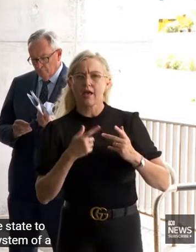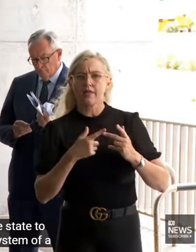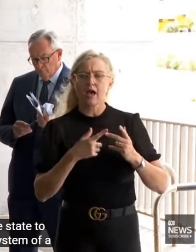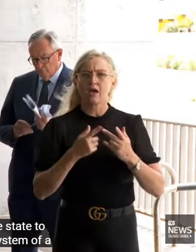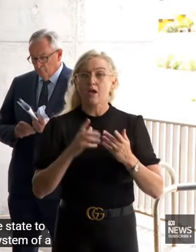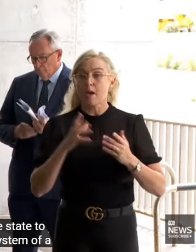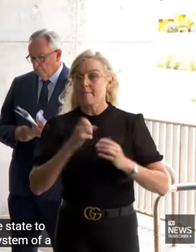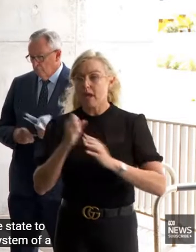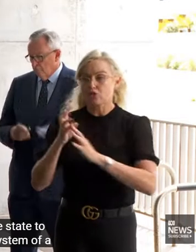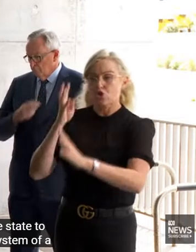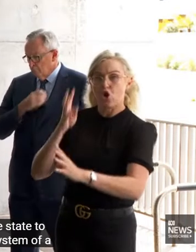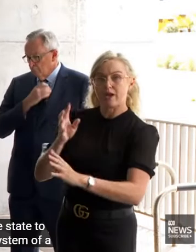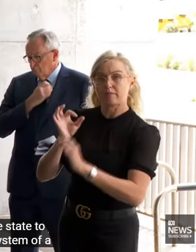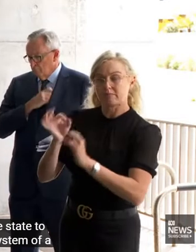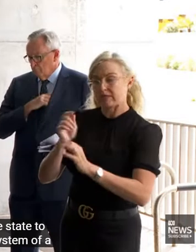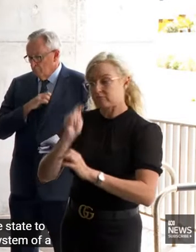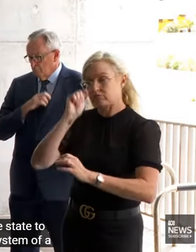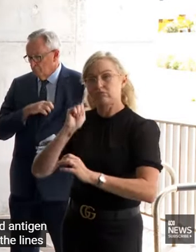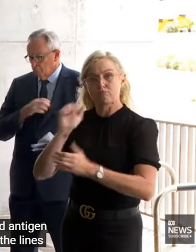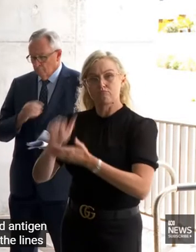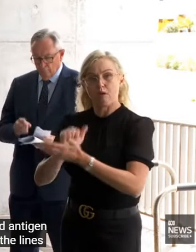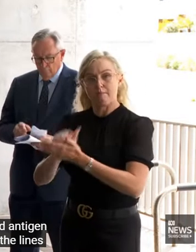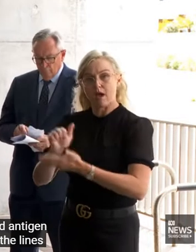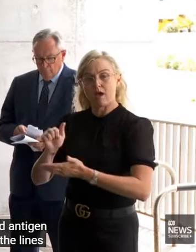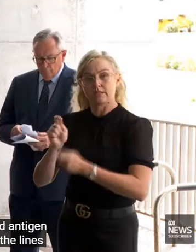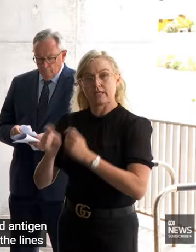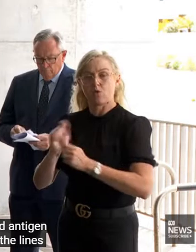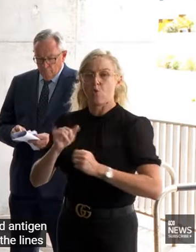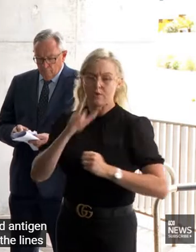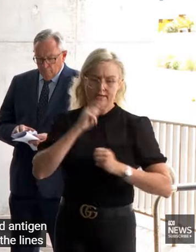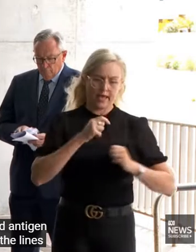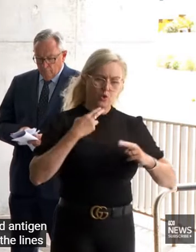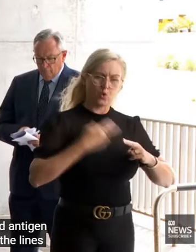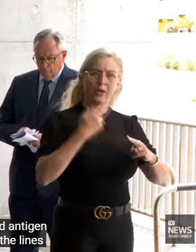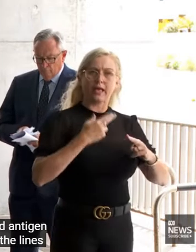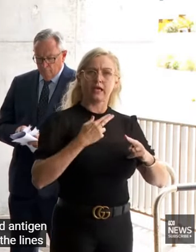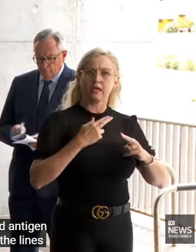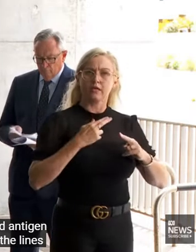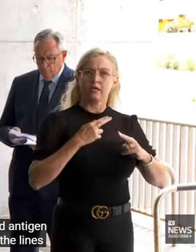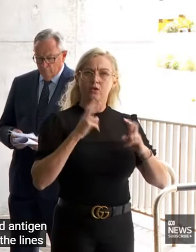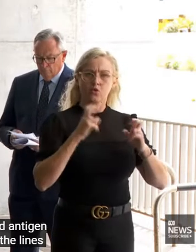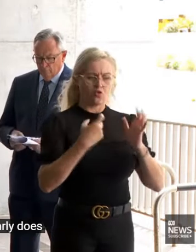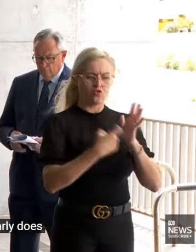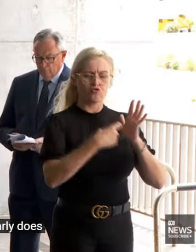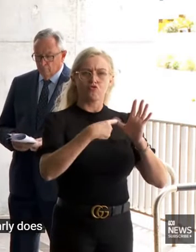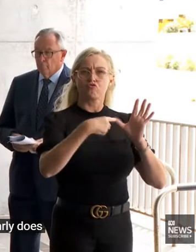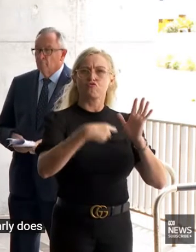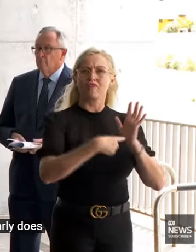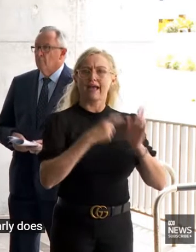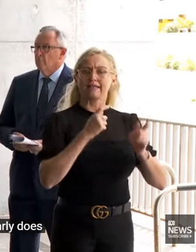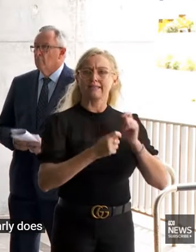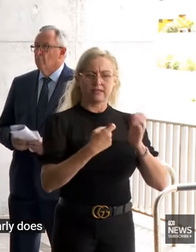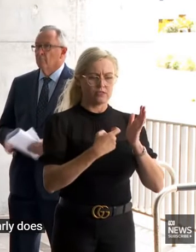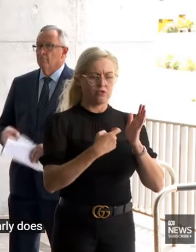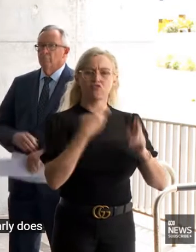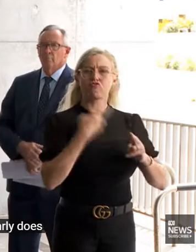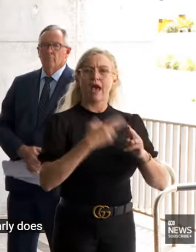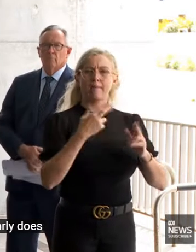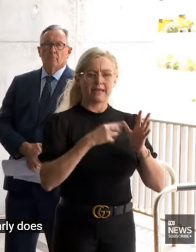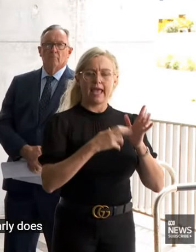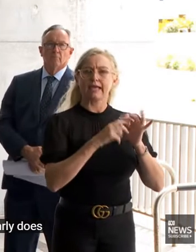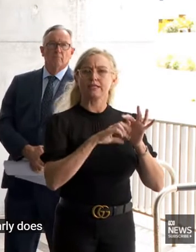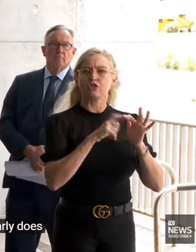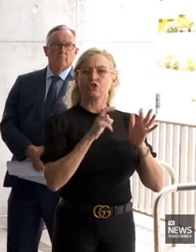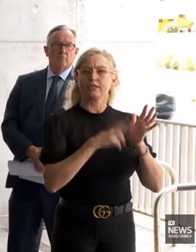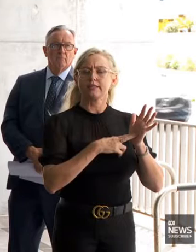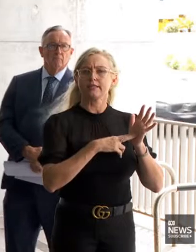rapid antigen test. That will reduce the lines, and what it particularly does, and I say this to the other state premiers around the country, what it does is it ensures that